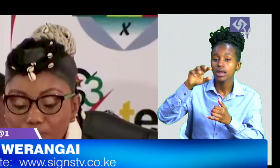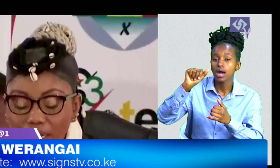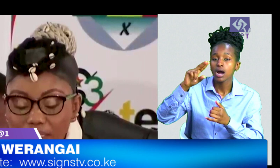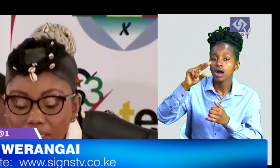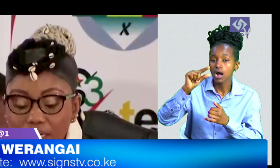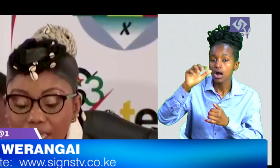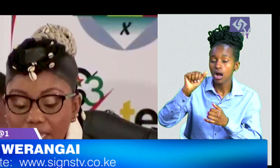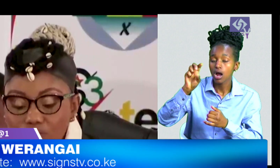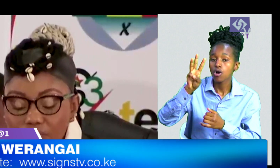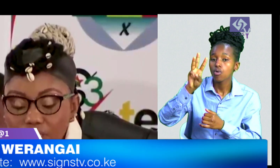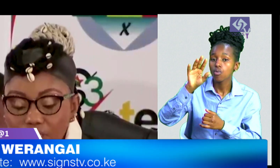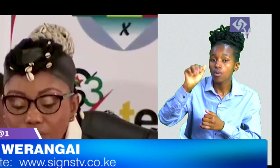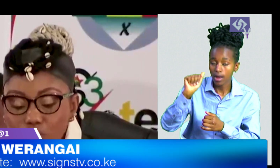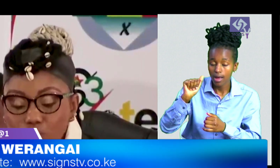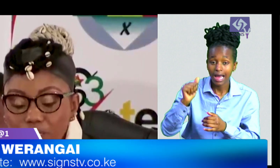ZANU-PF Party has received